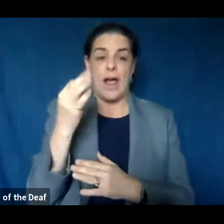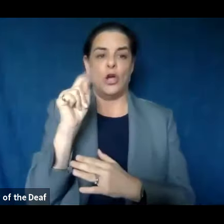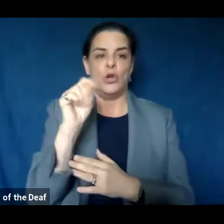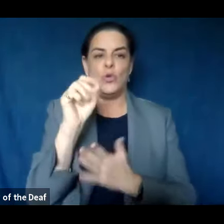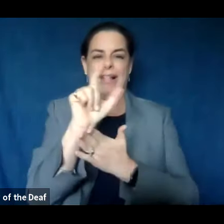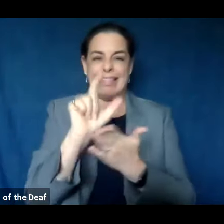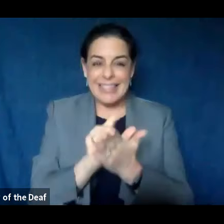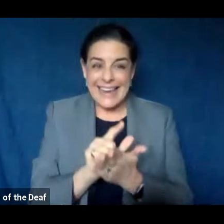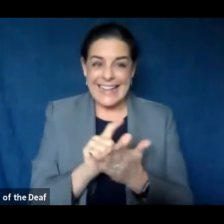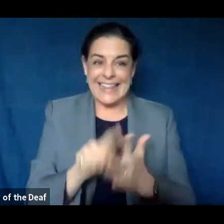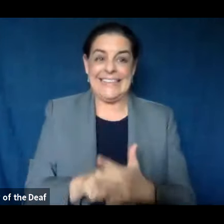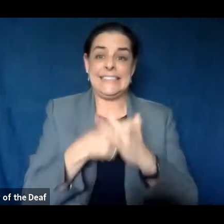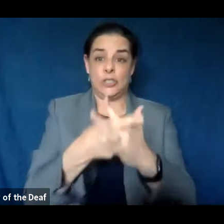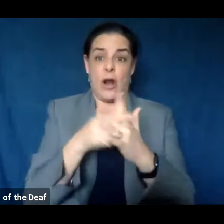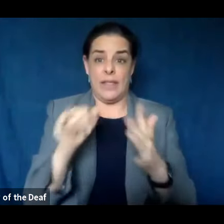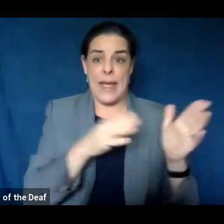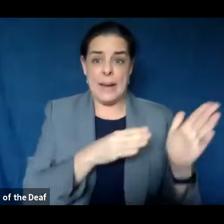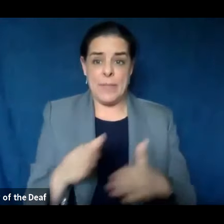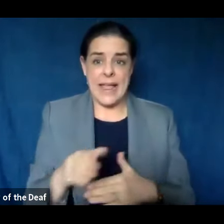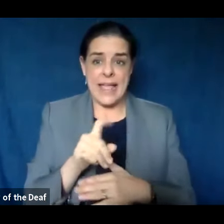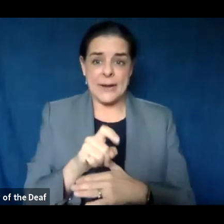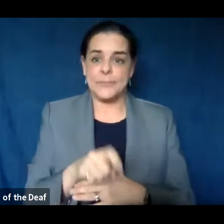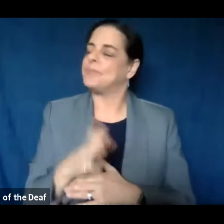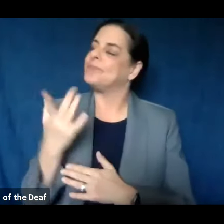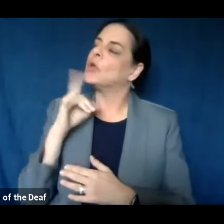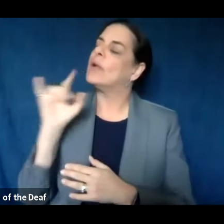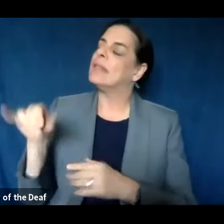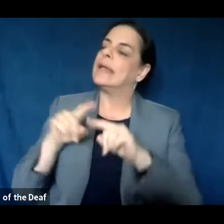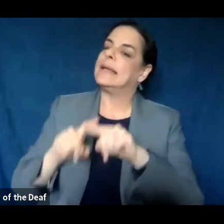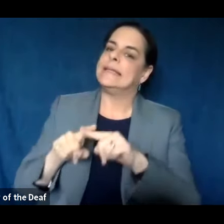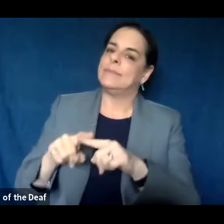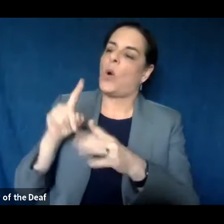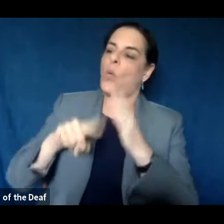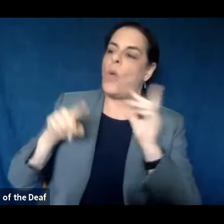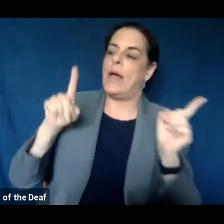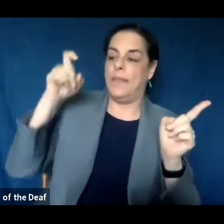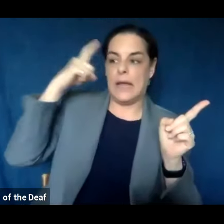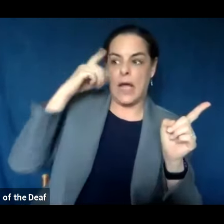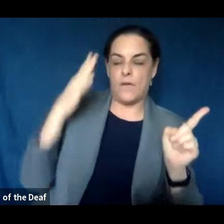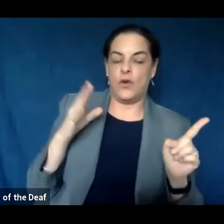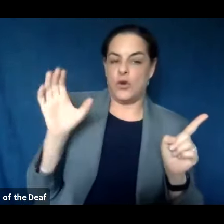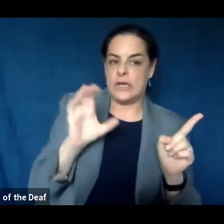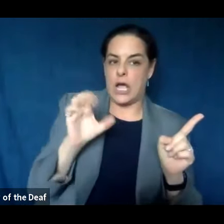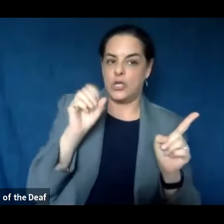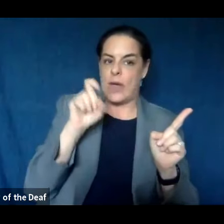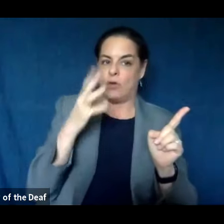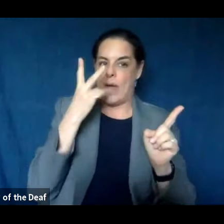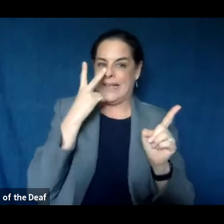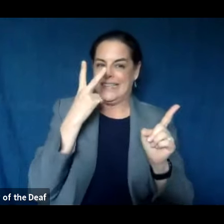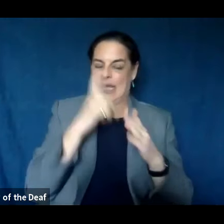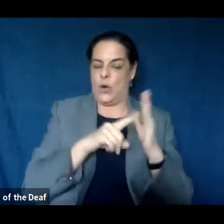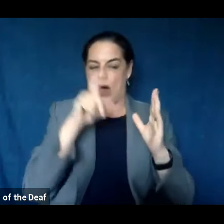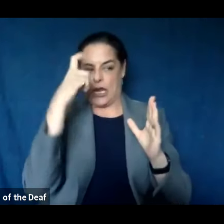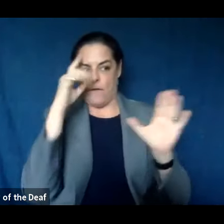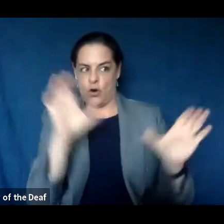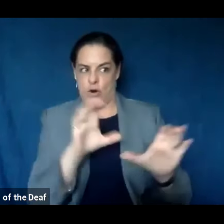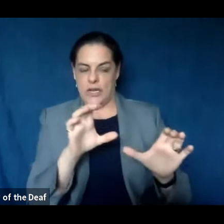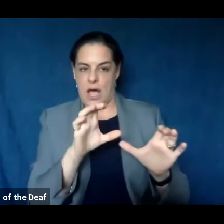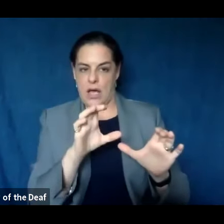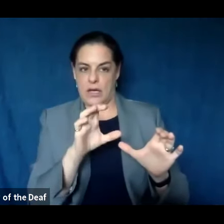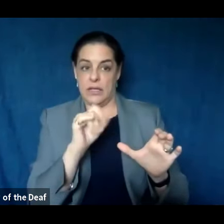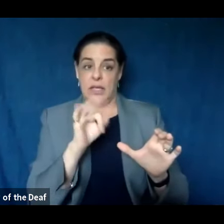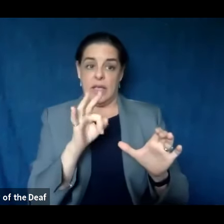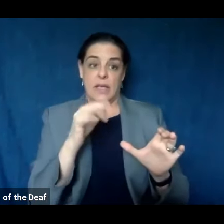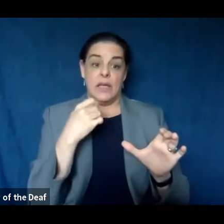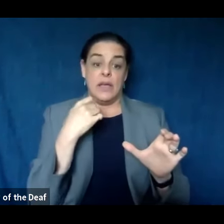activate the plan? That depends on what the governor does. So we'll have to wait and see what the governor does, whether we need